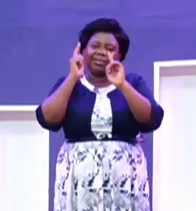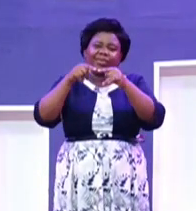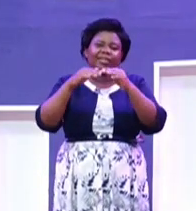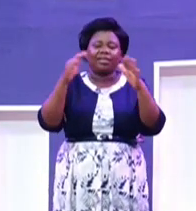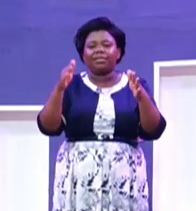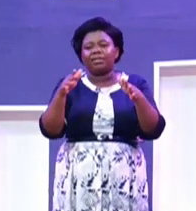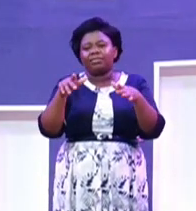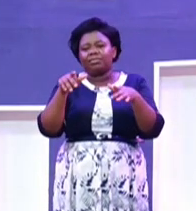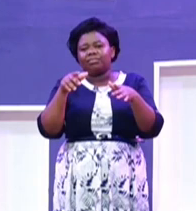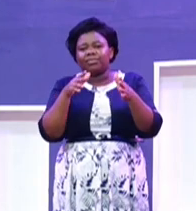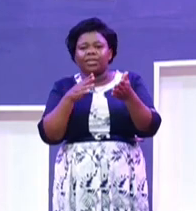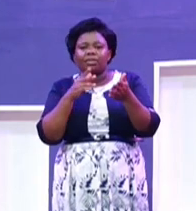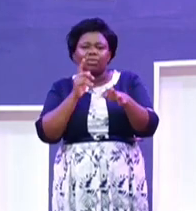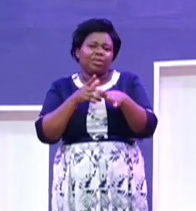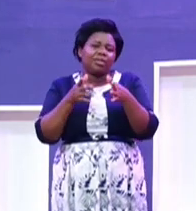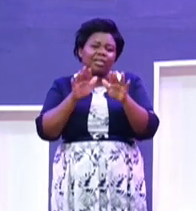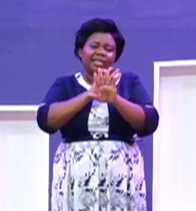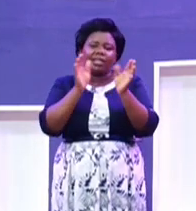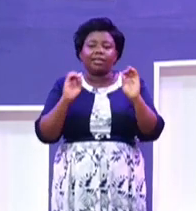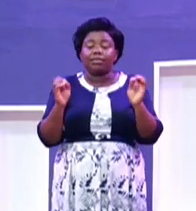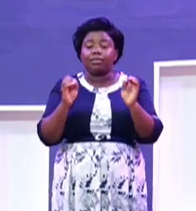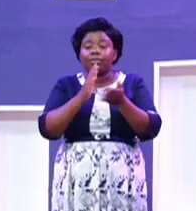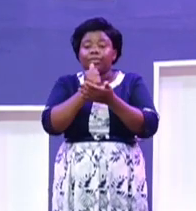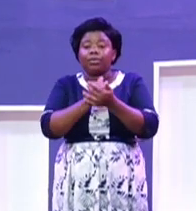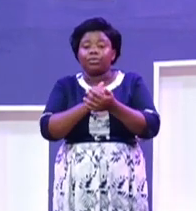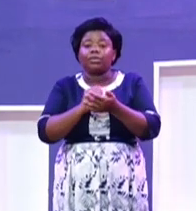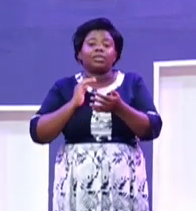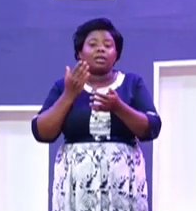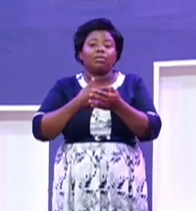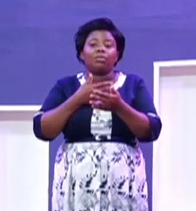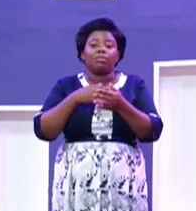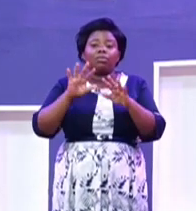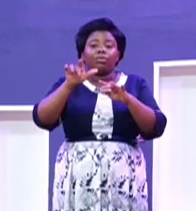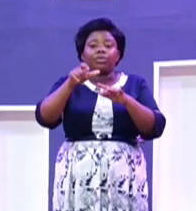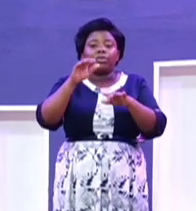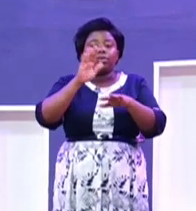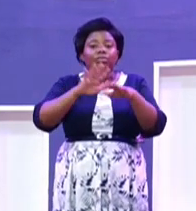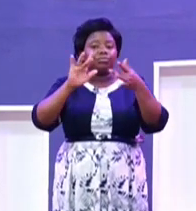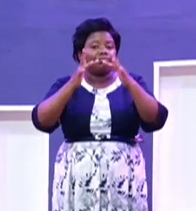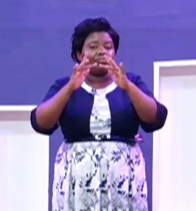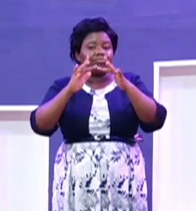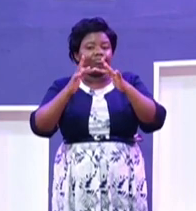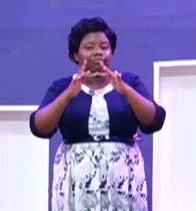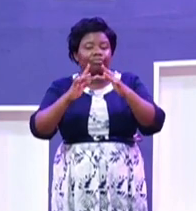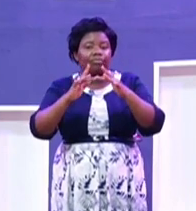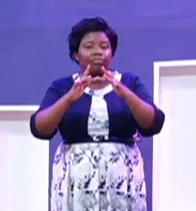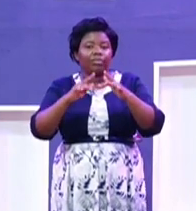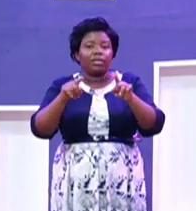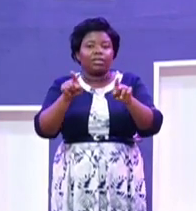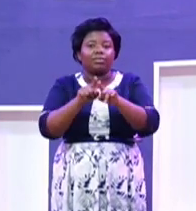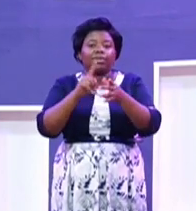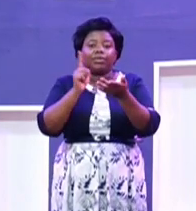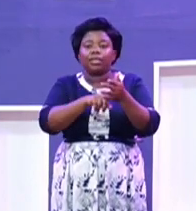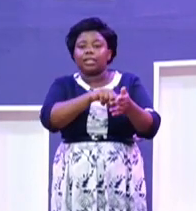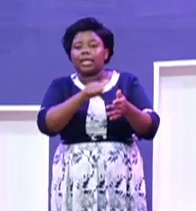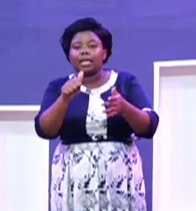naye njagala okuzigirira app kuba radio yaffe eri ku intaneeti eriku internet. So genda ngawo downloadinga